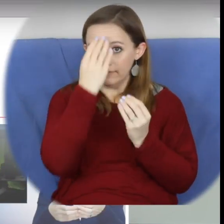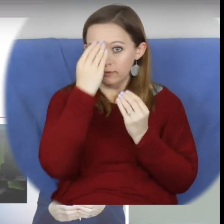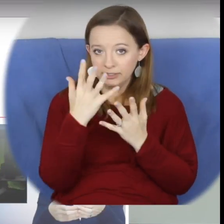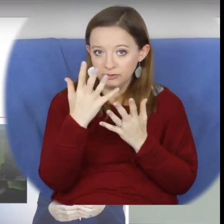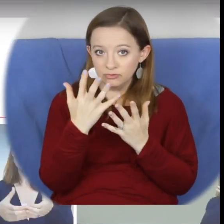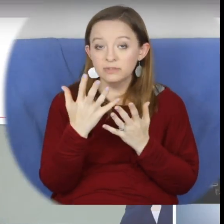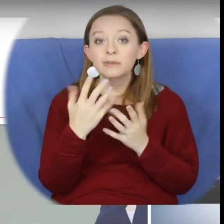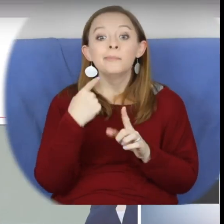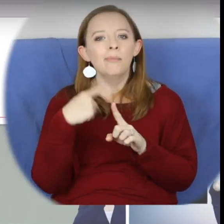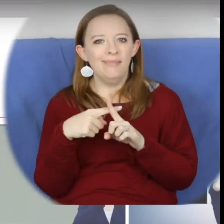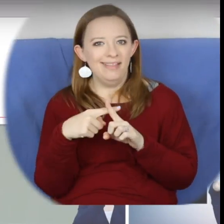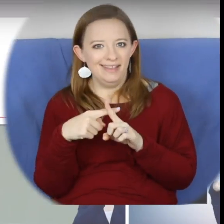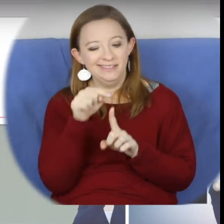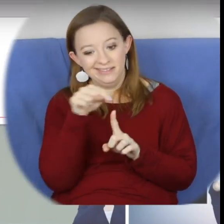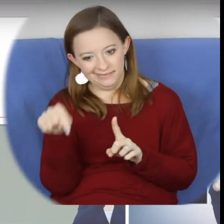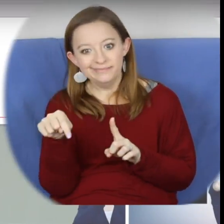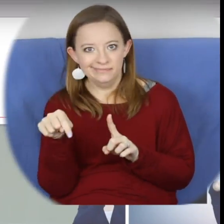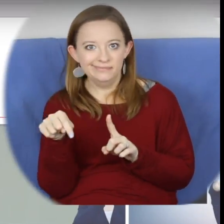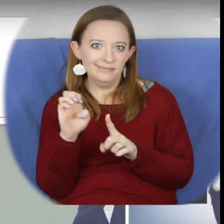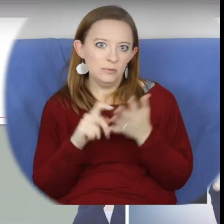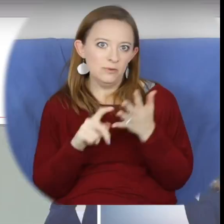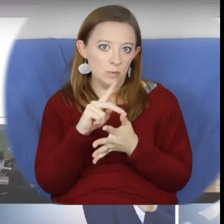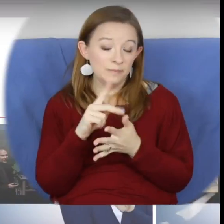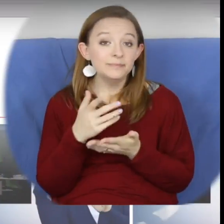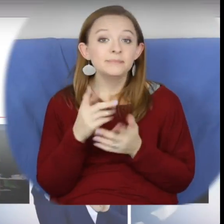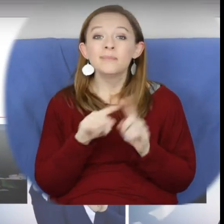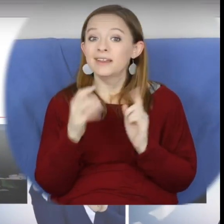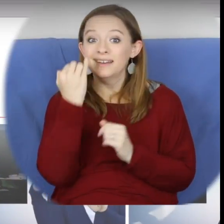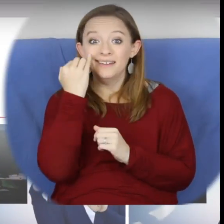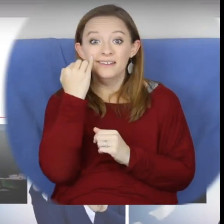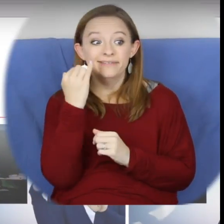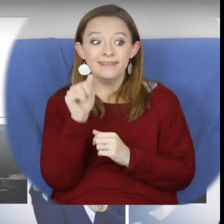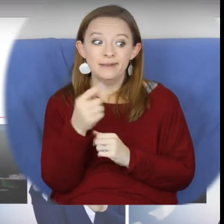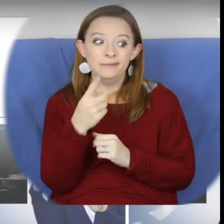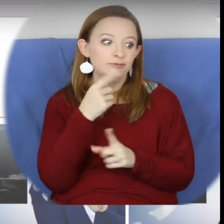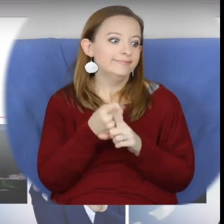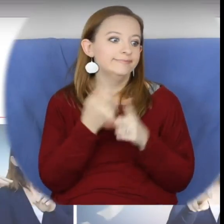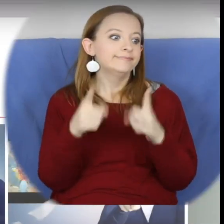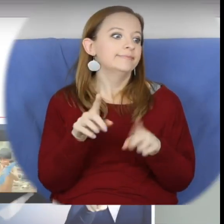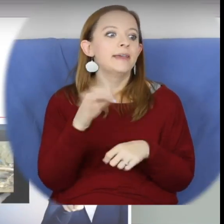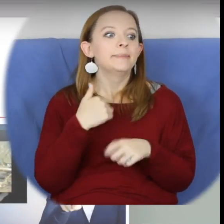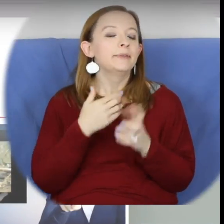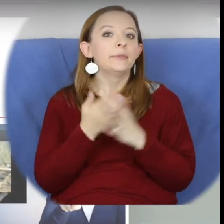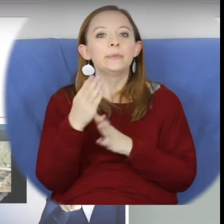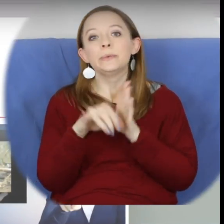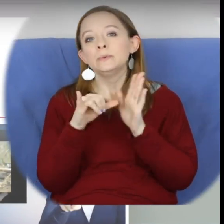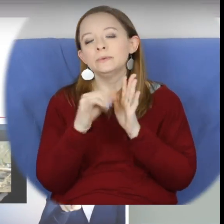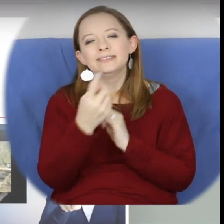send it in to me. My personal contact information plus my portfolio